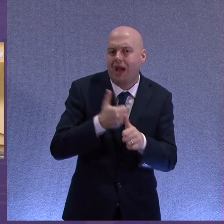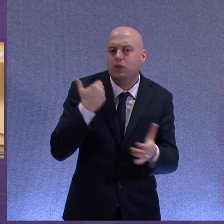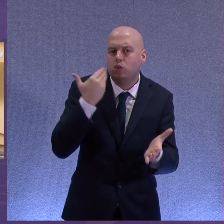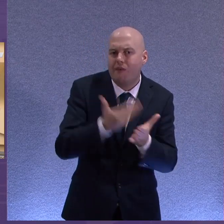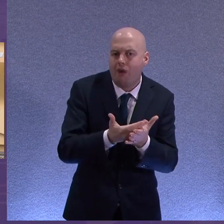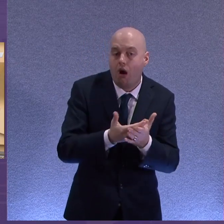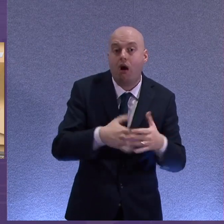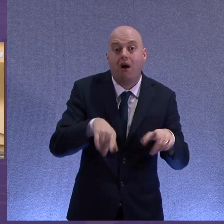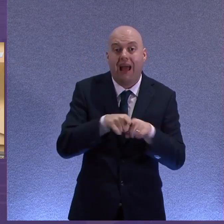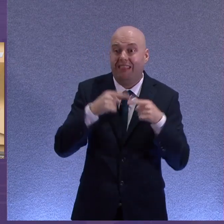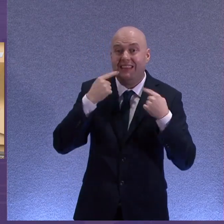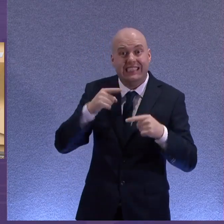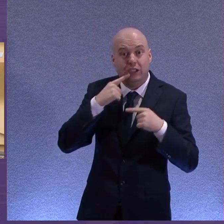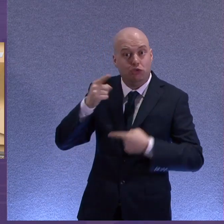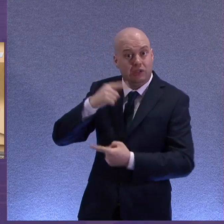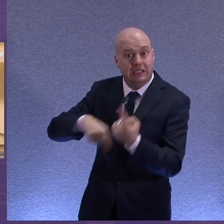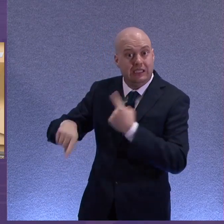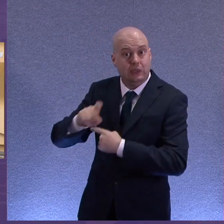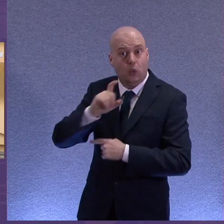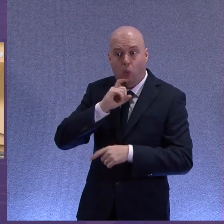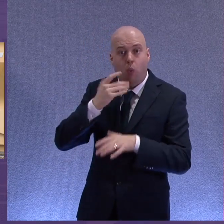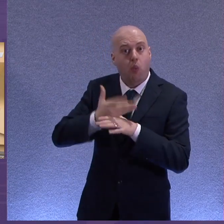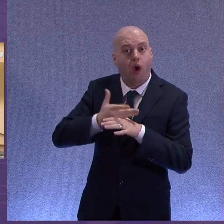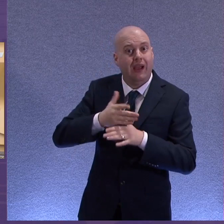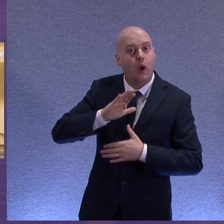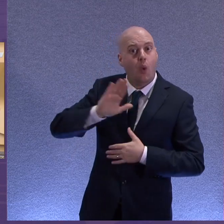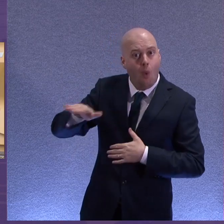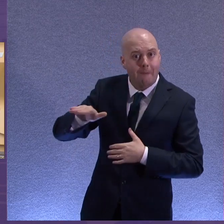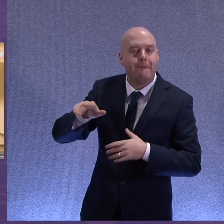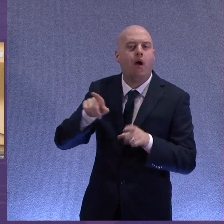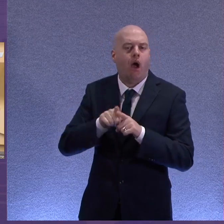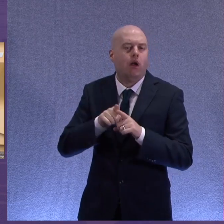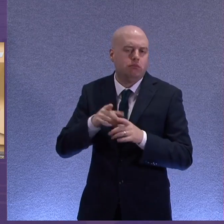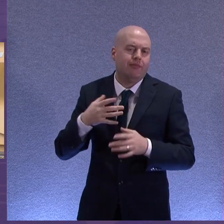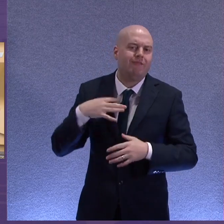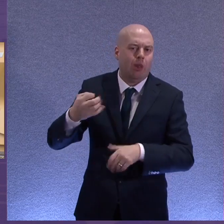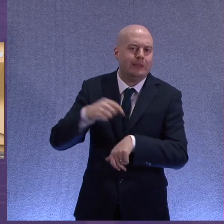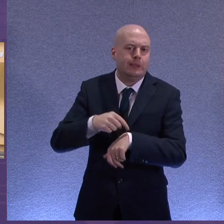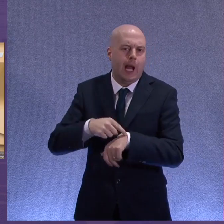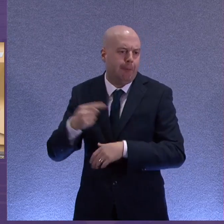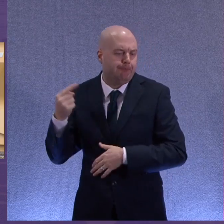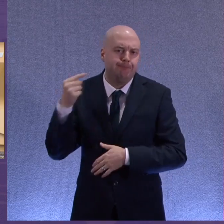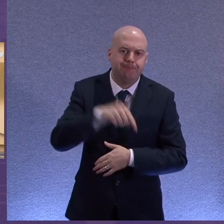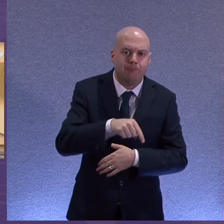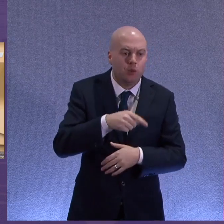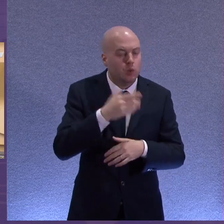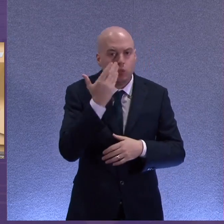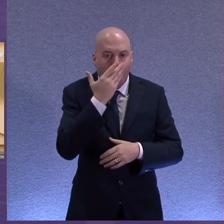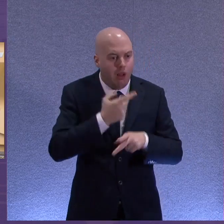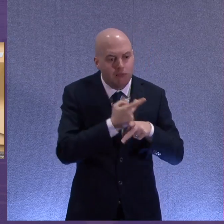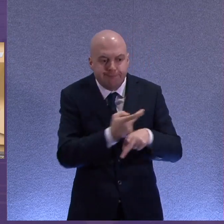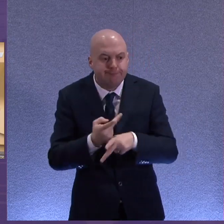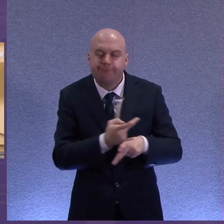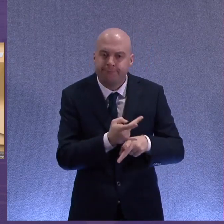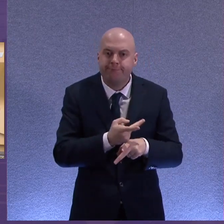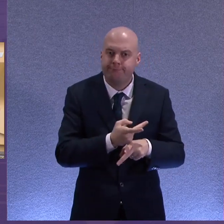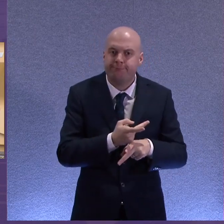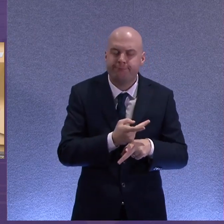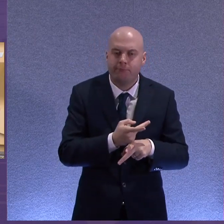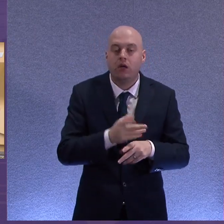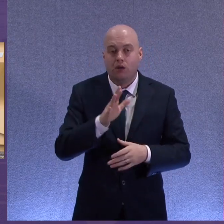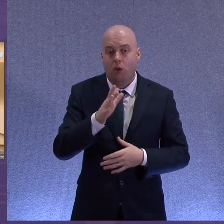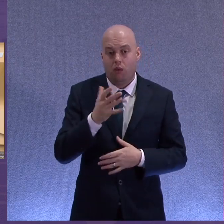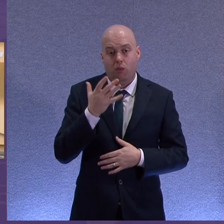for vulnerable children and those of key workers. We will have indicative numbers on attendance later today, but our